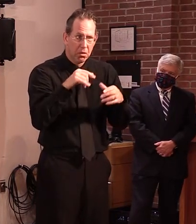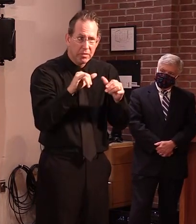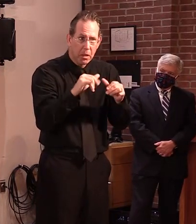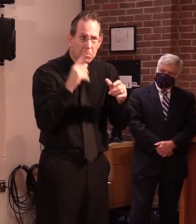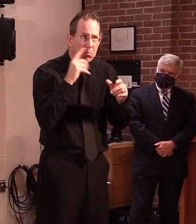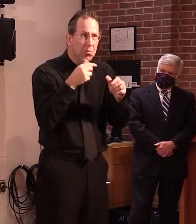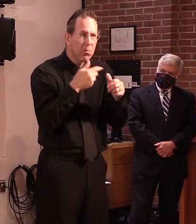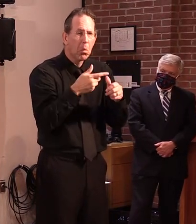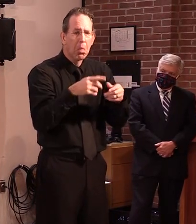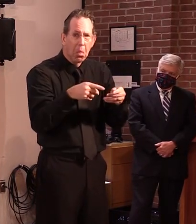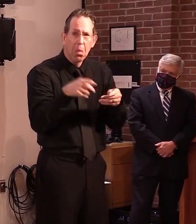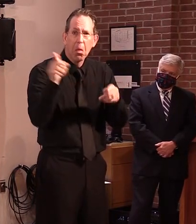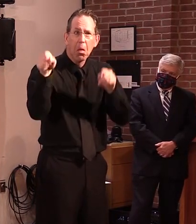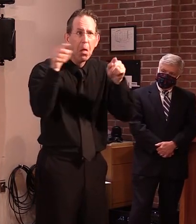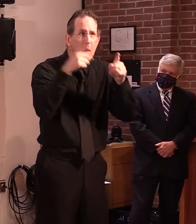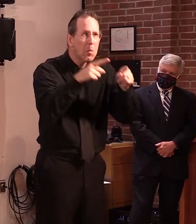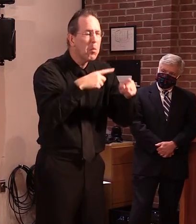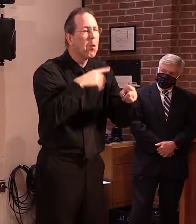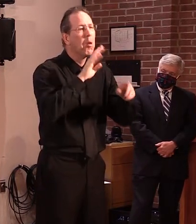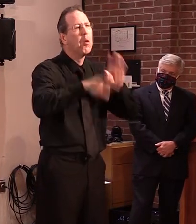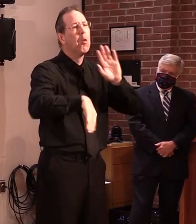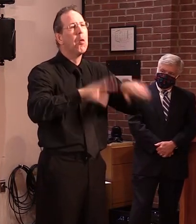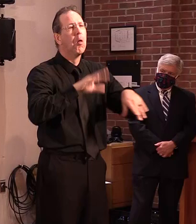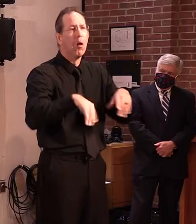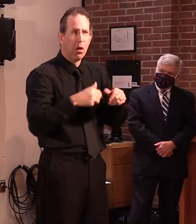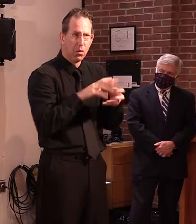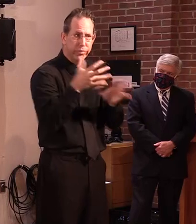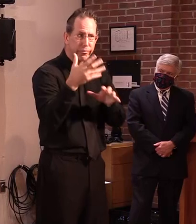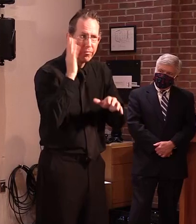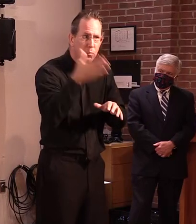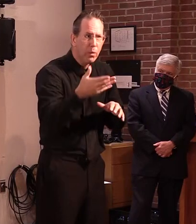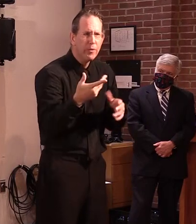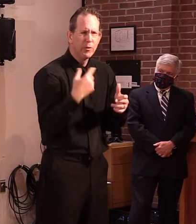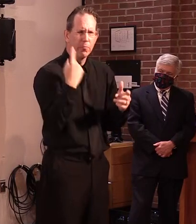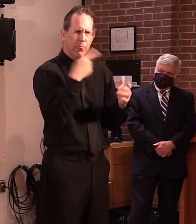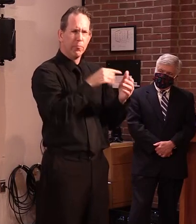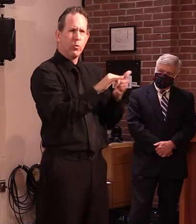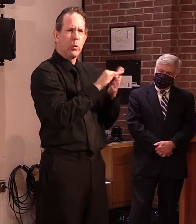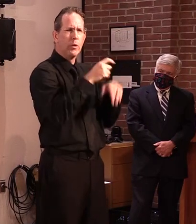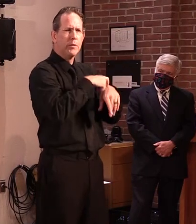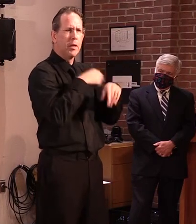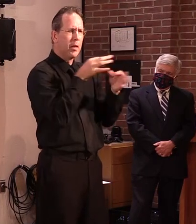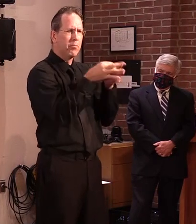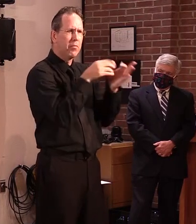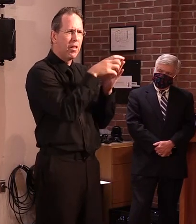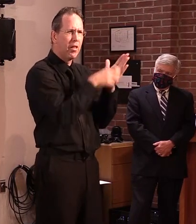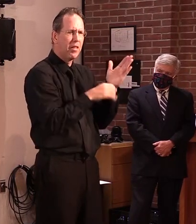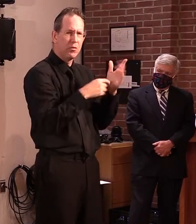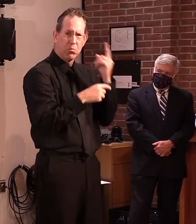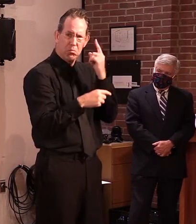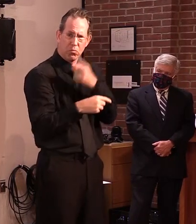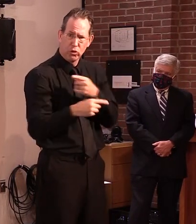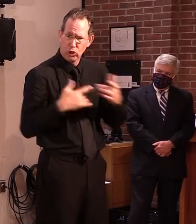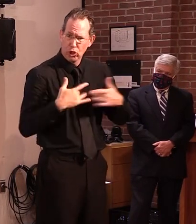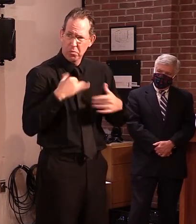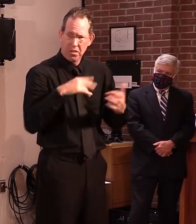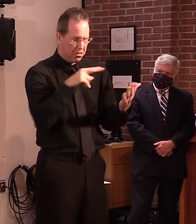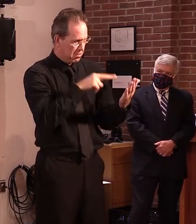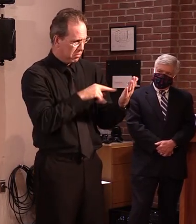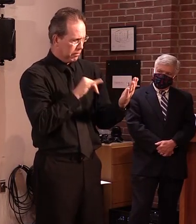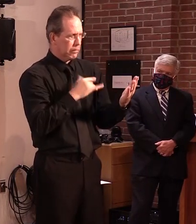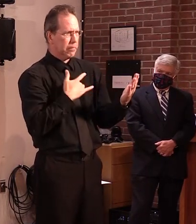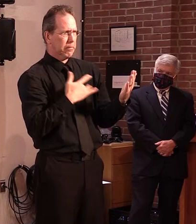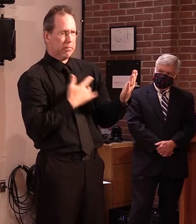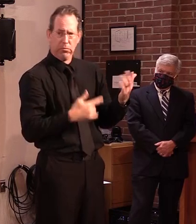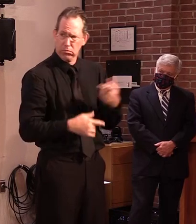our model, and a model used by other states. Ours isn't as stringent as the European model,